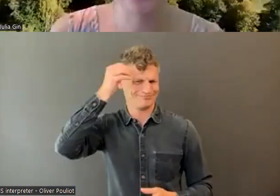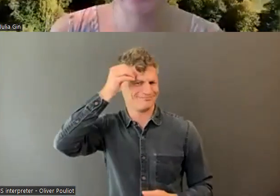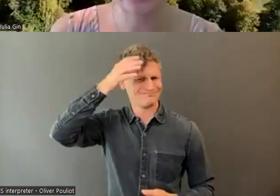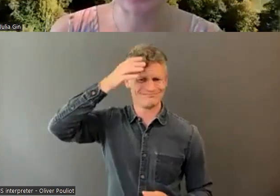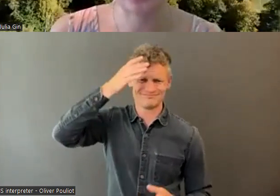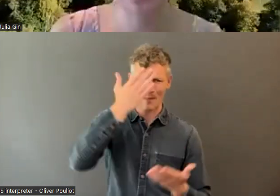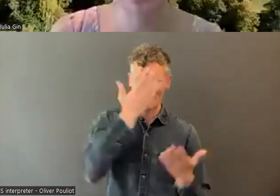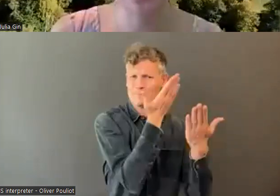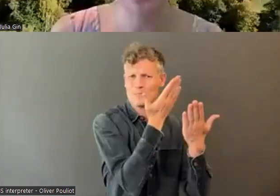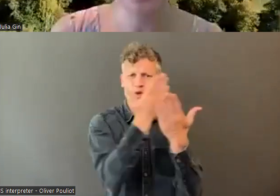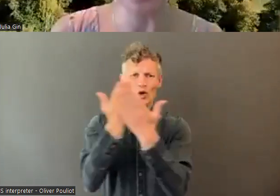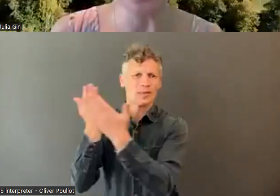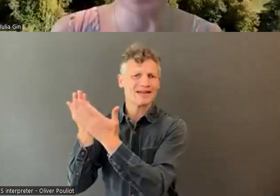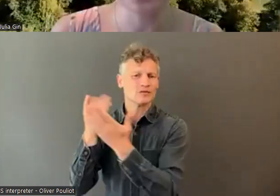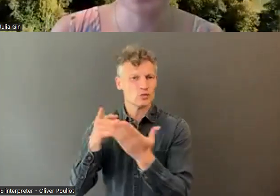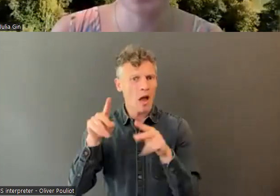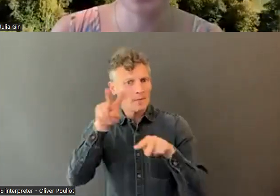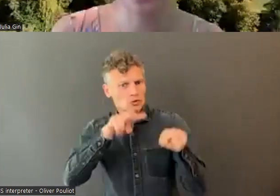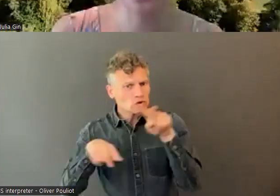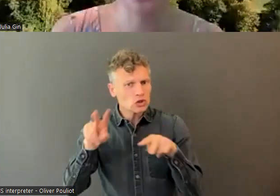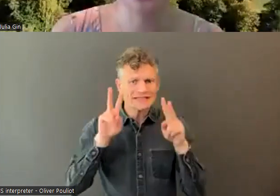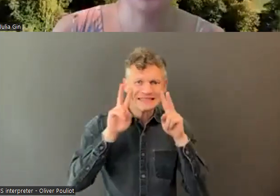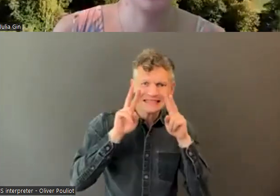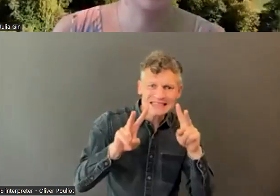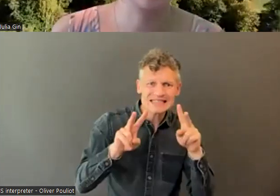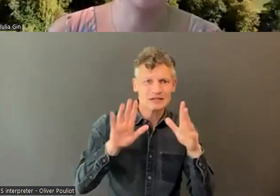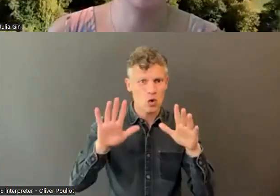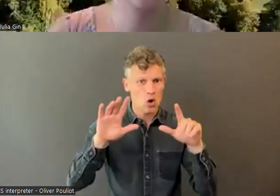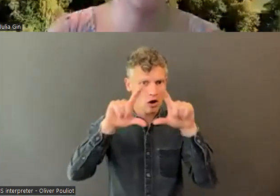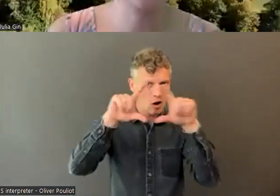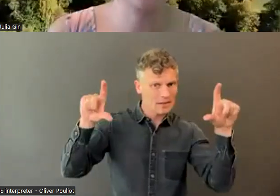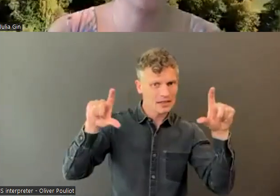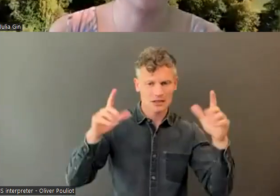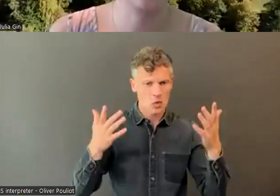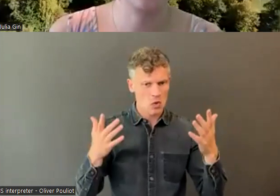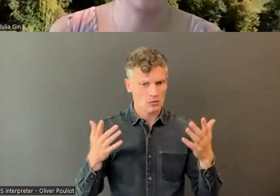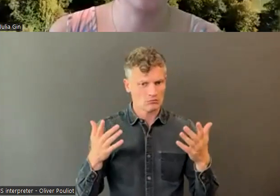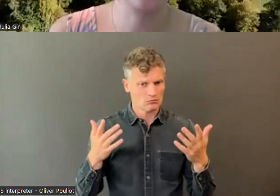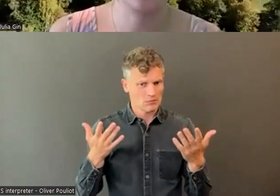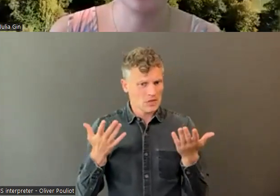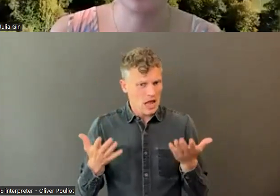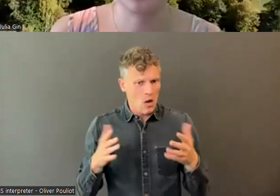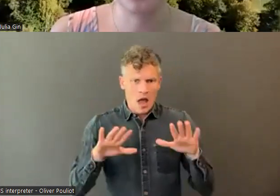Have you any thoughts as to what you expect from procurement when they're assessing a provider?